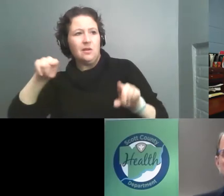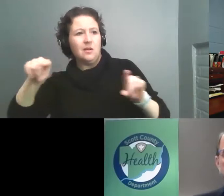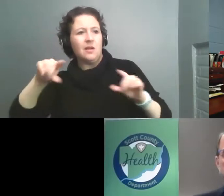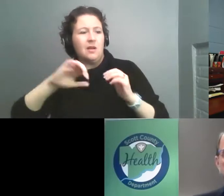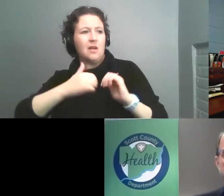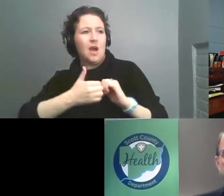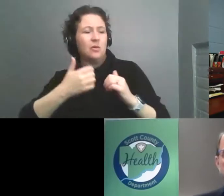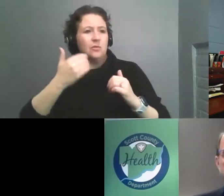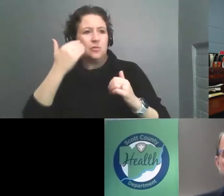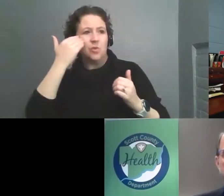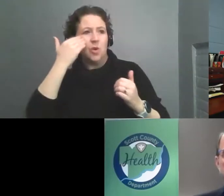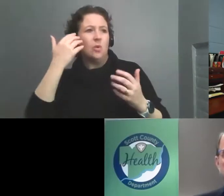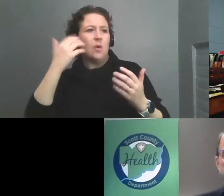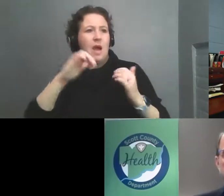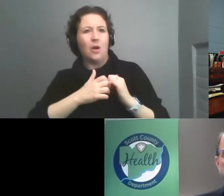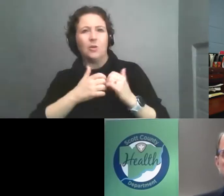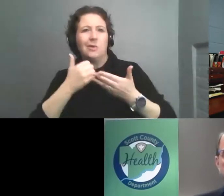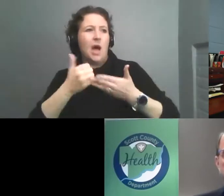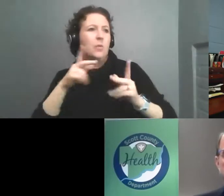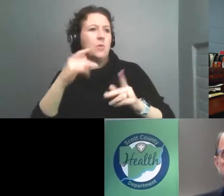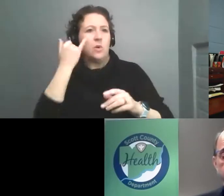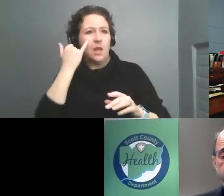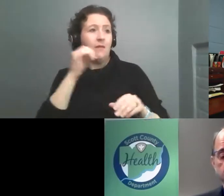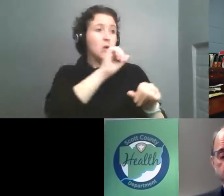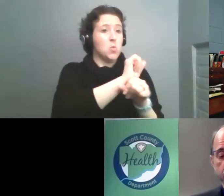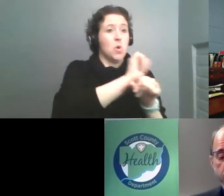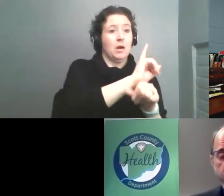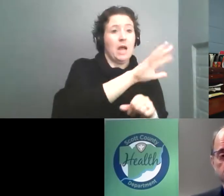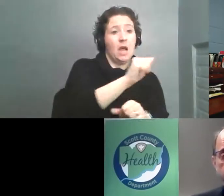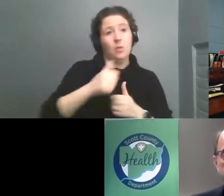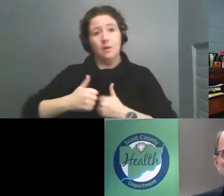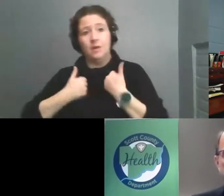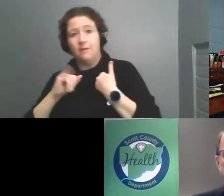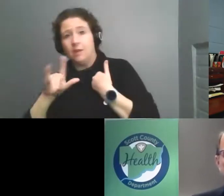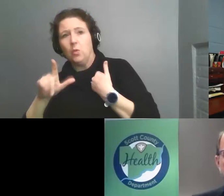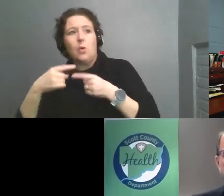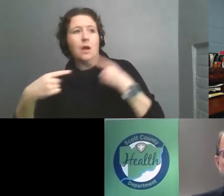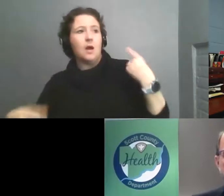implies individuals who live in one of our counties and maybe work in the other.